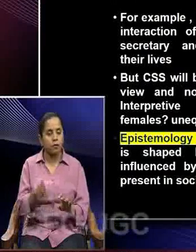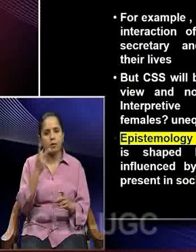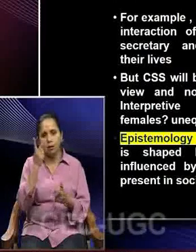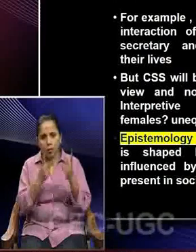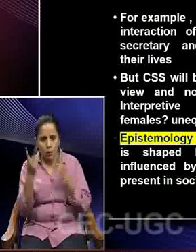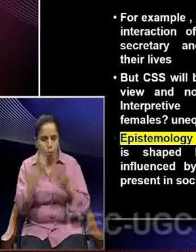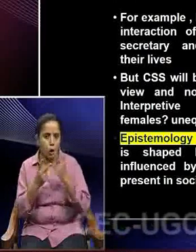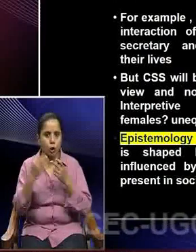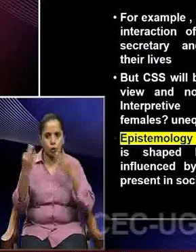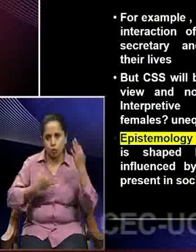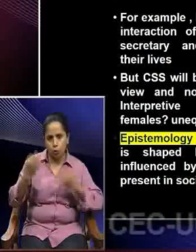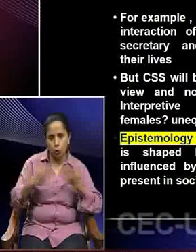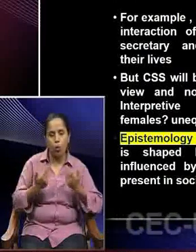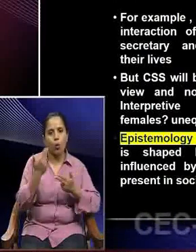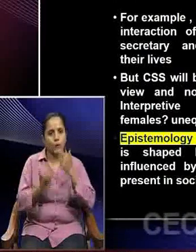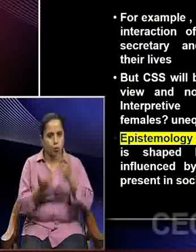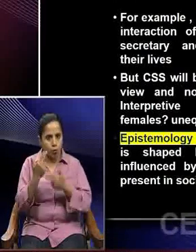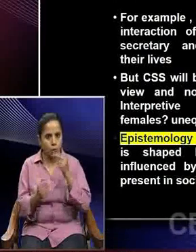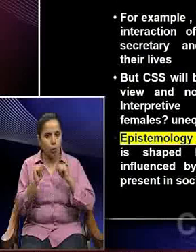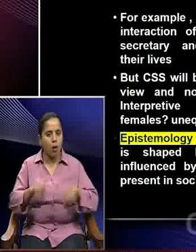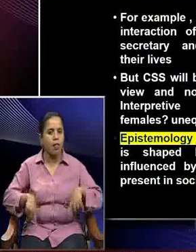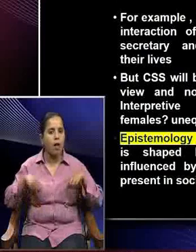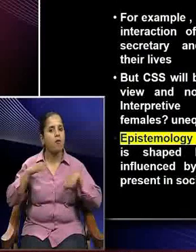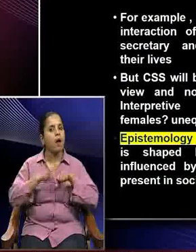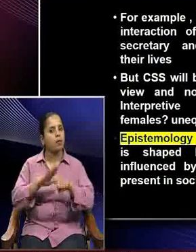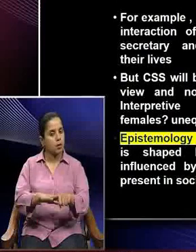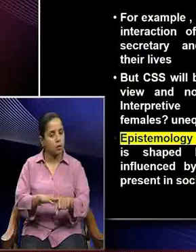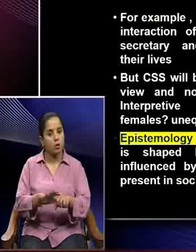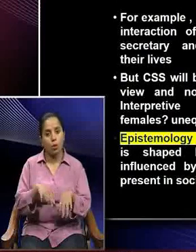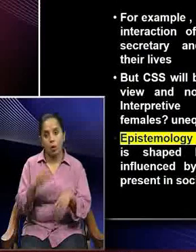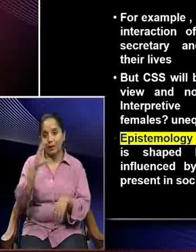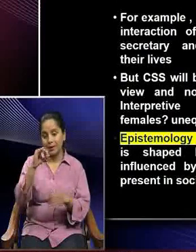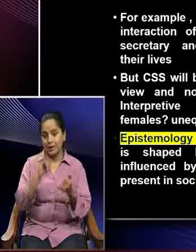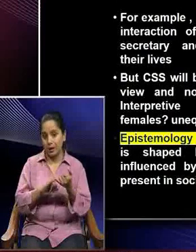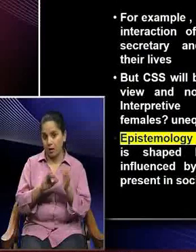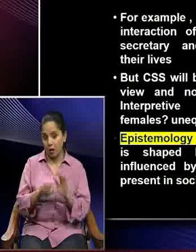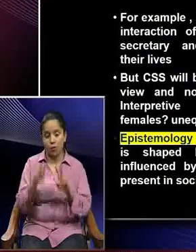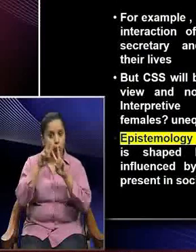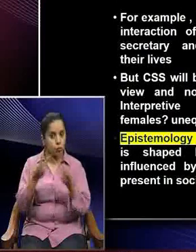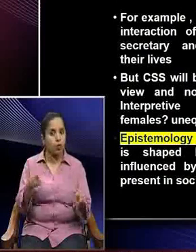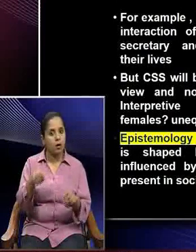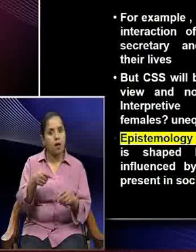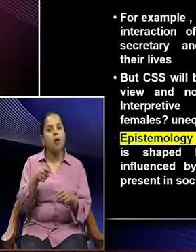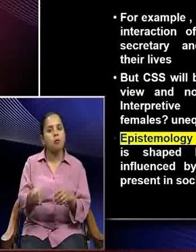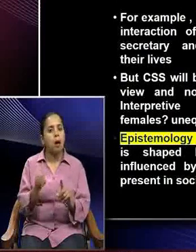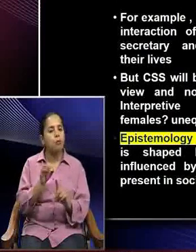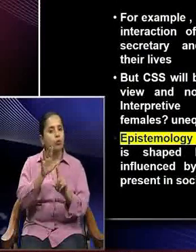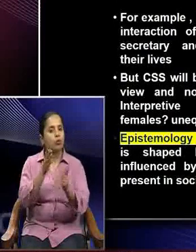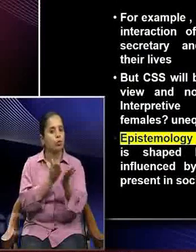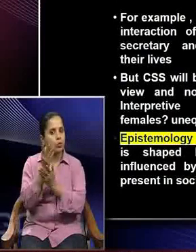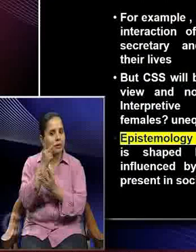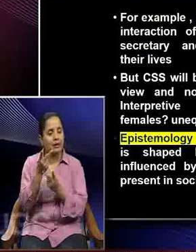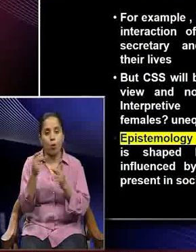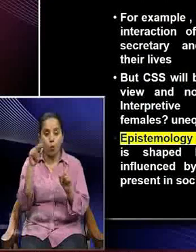and obtaining narratives about their lived experiences. A CSS researcher will approach this problem